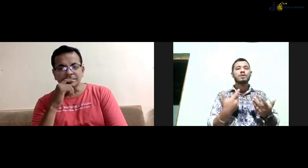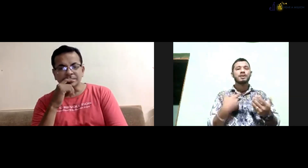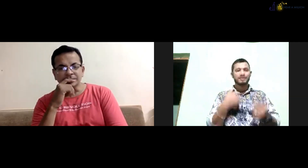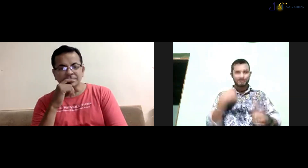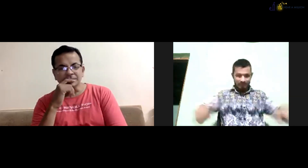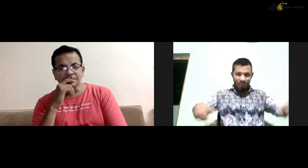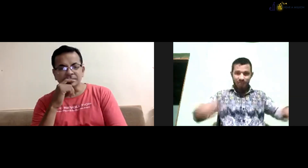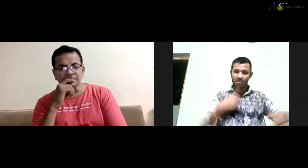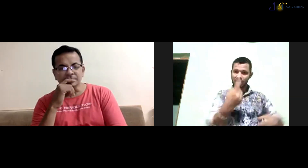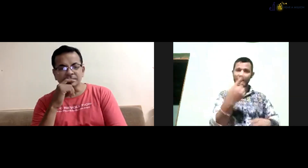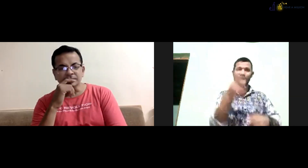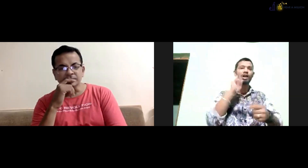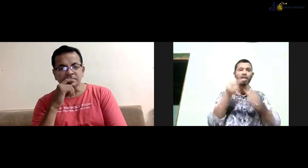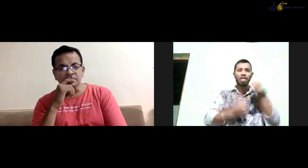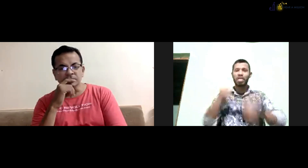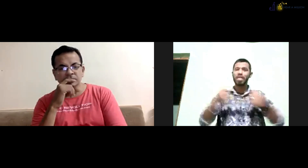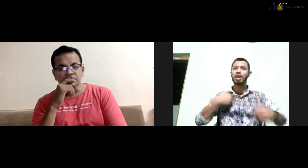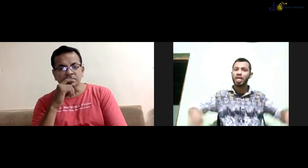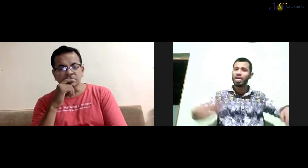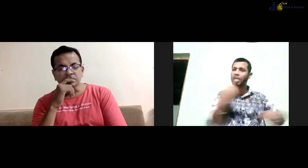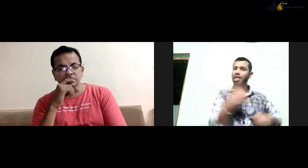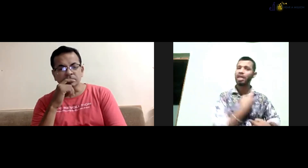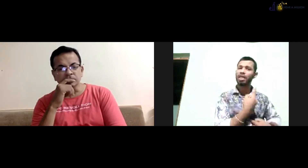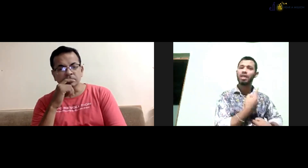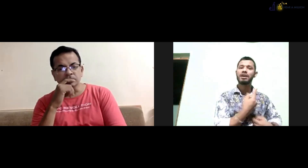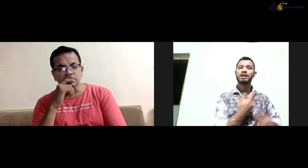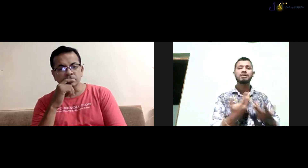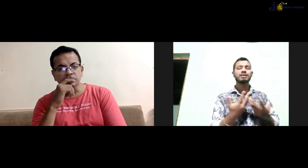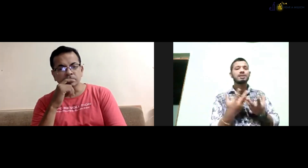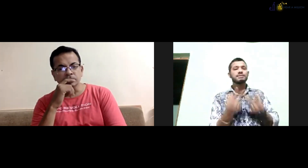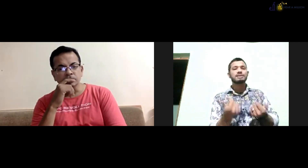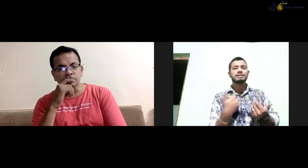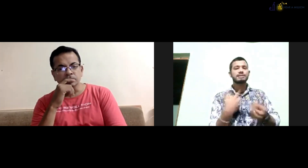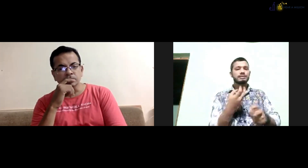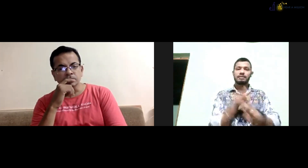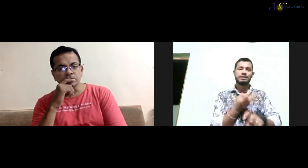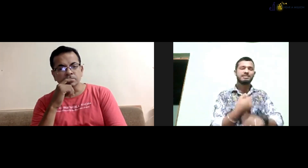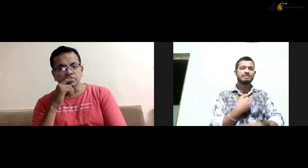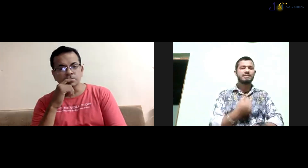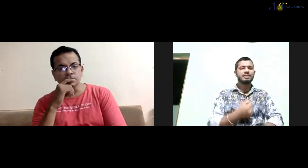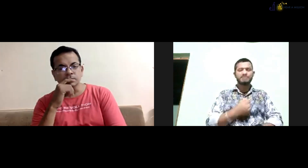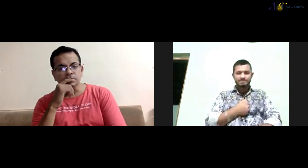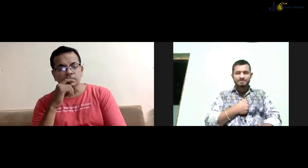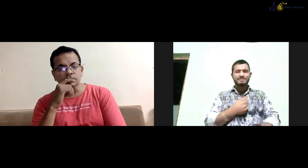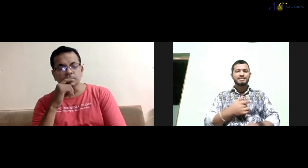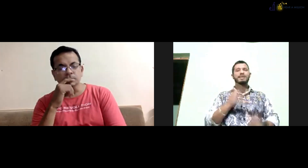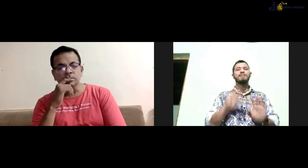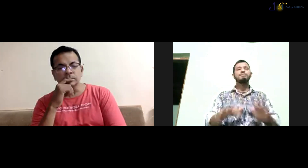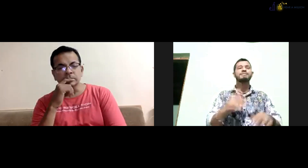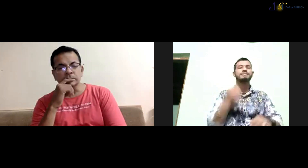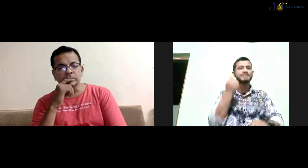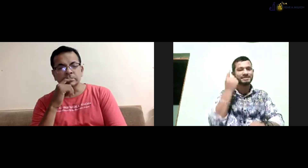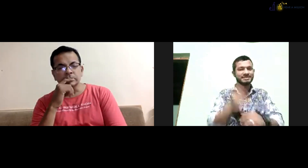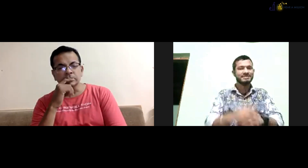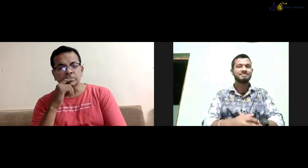accessibility for that. But how I will catch it? I will get it as I'm there. If I'm running myself, I'm on wheelchair and